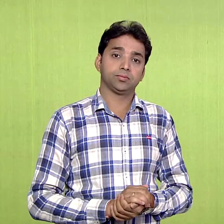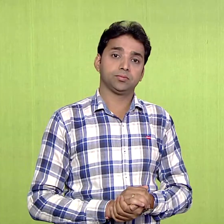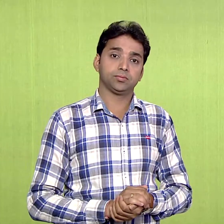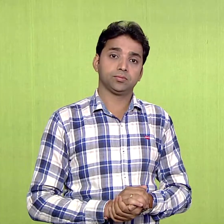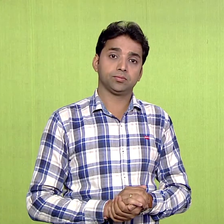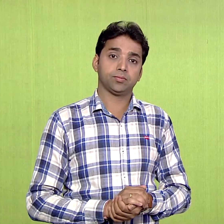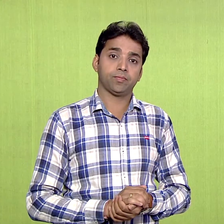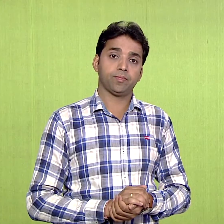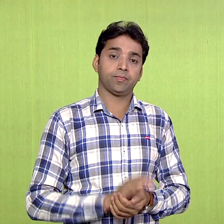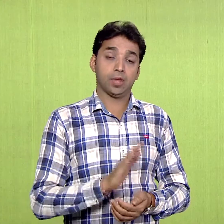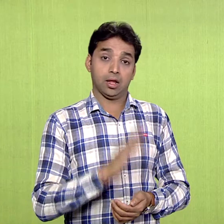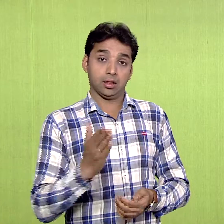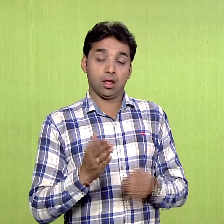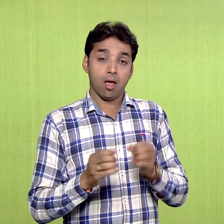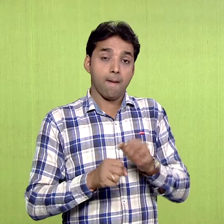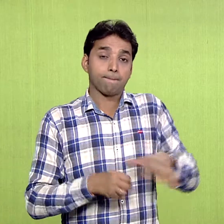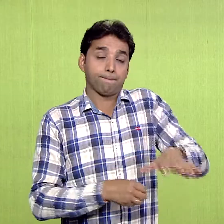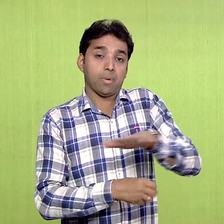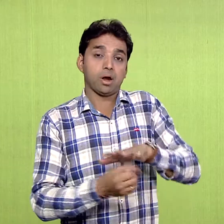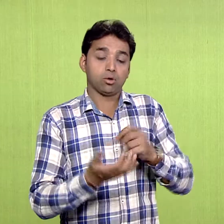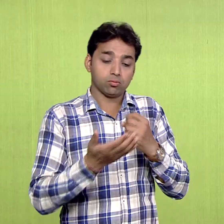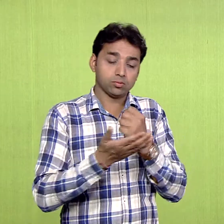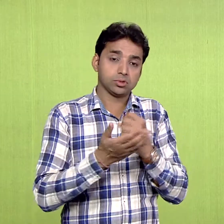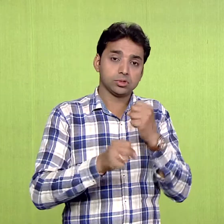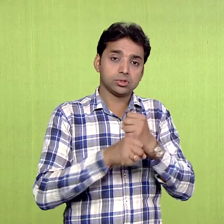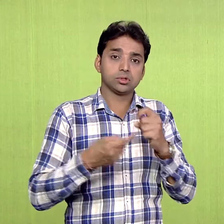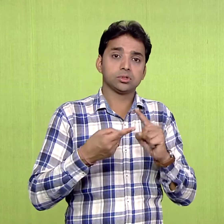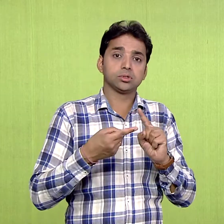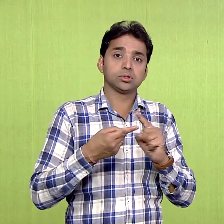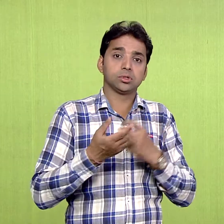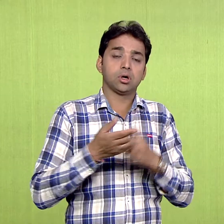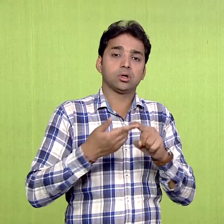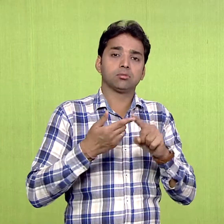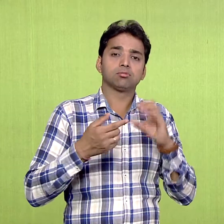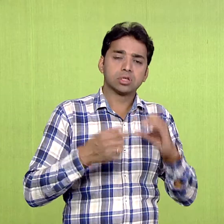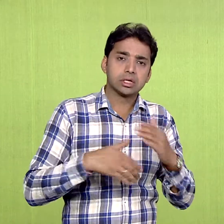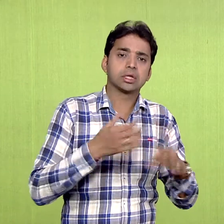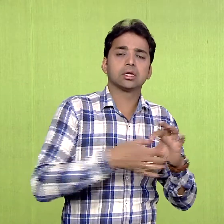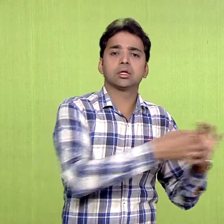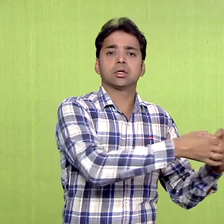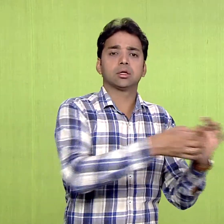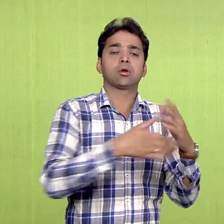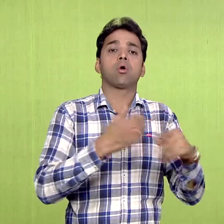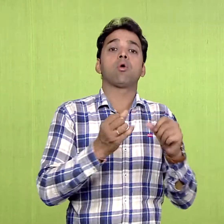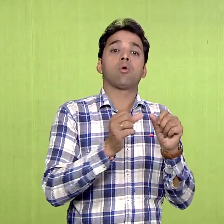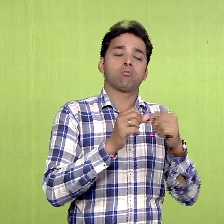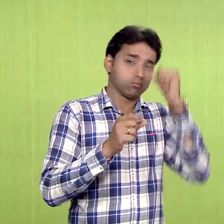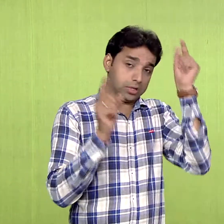The blending of Greek and Indian art led to the development of Gandhara art,